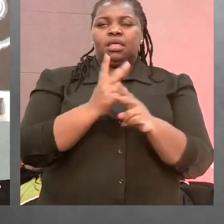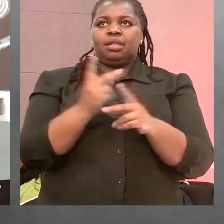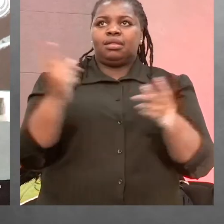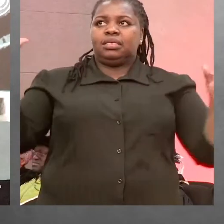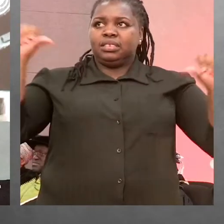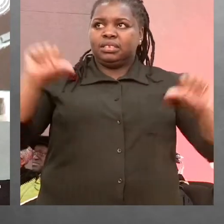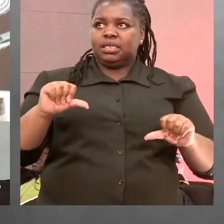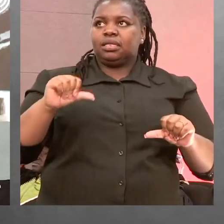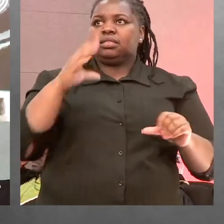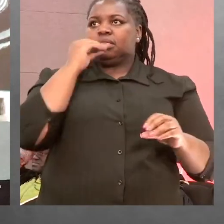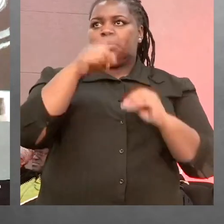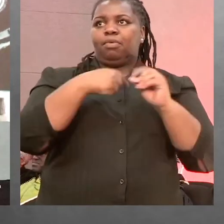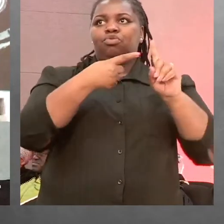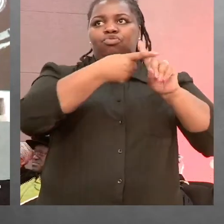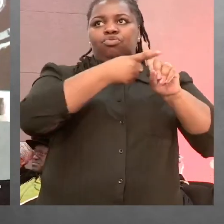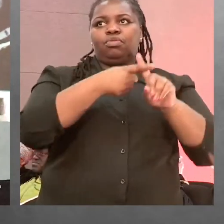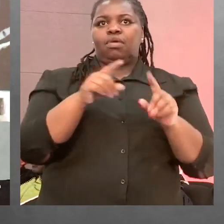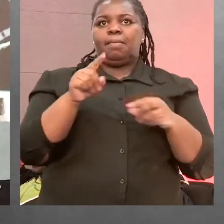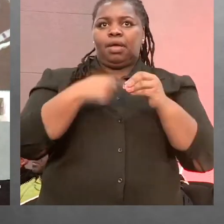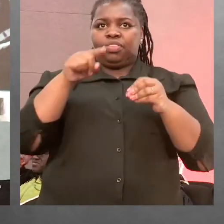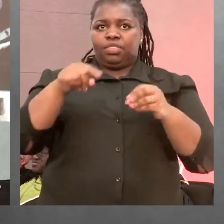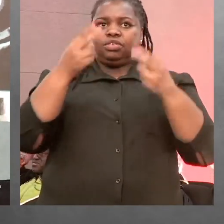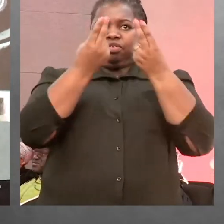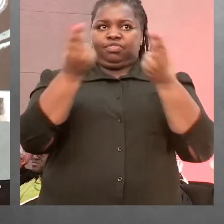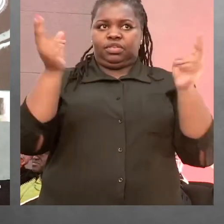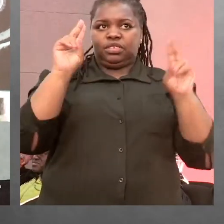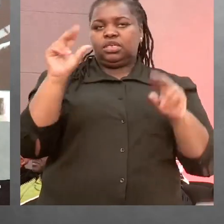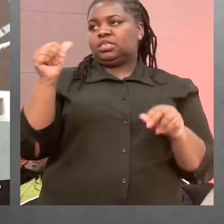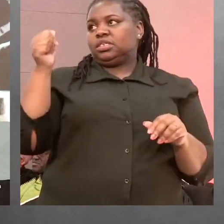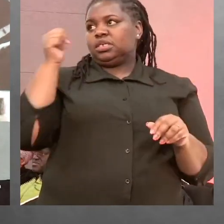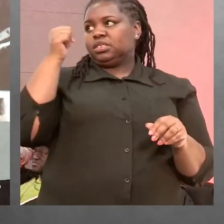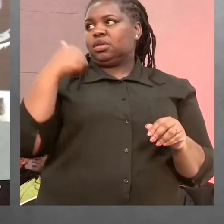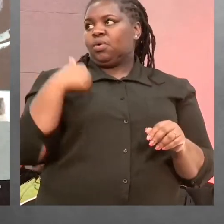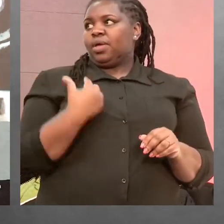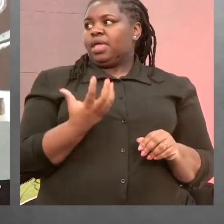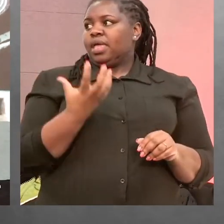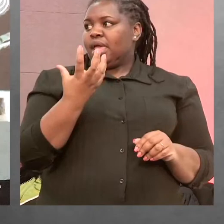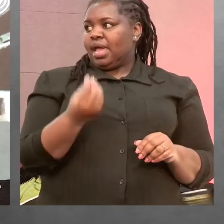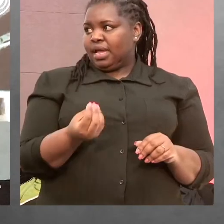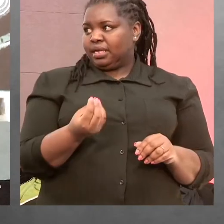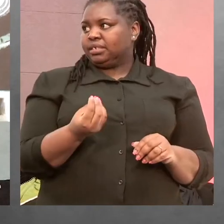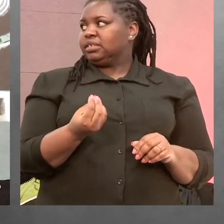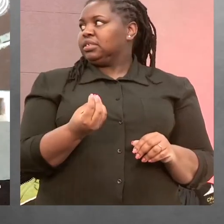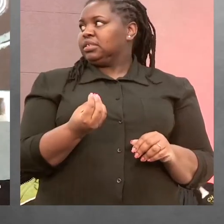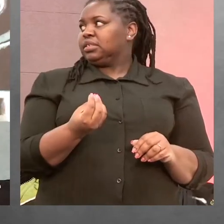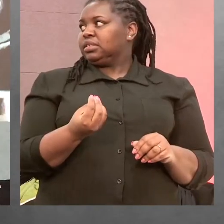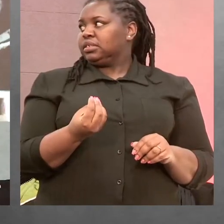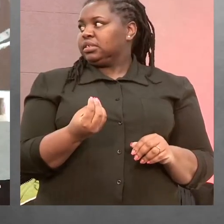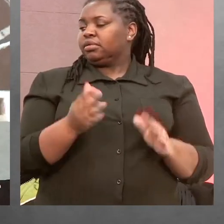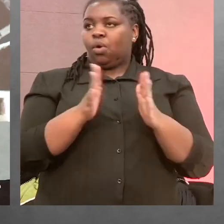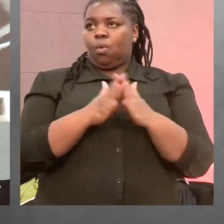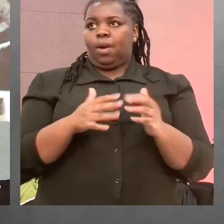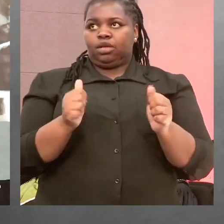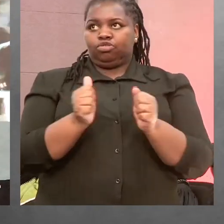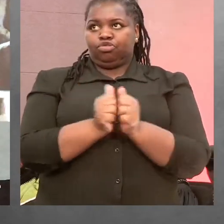say positive things about this university. Yesterday we had a